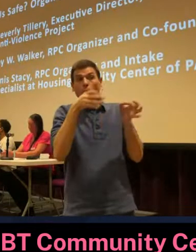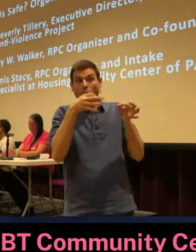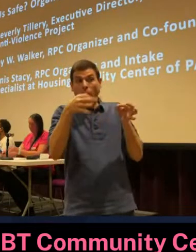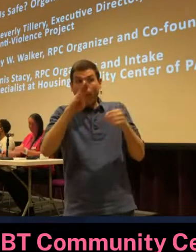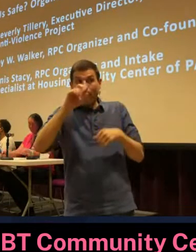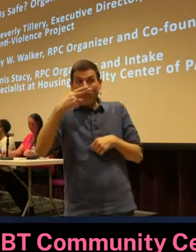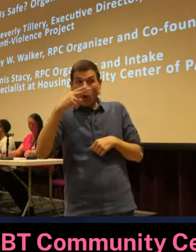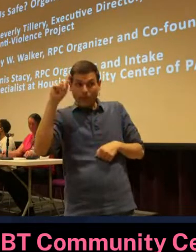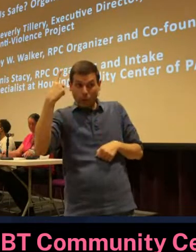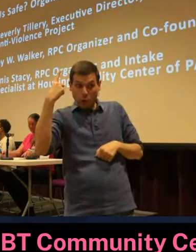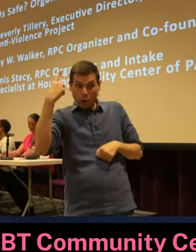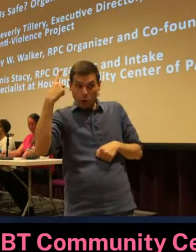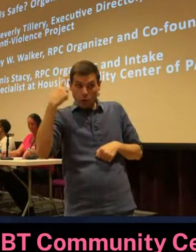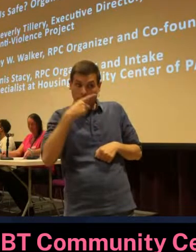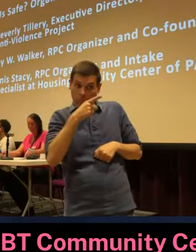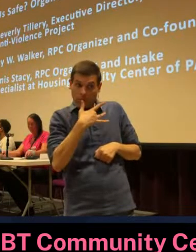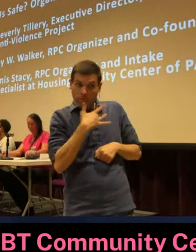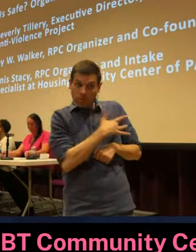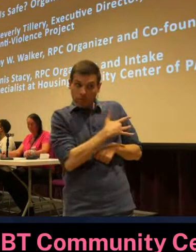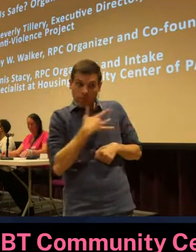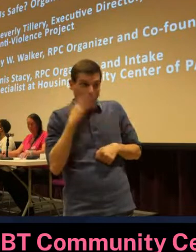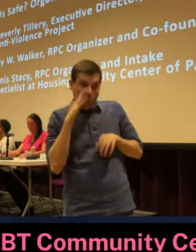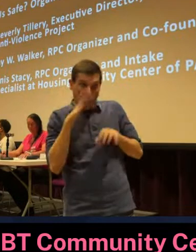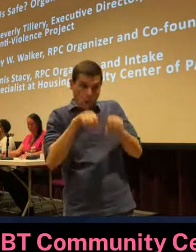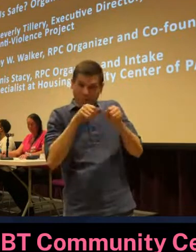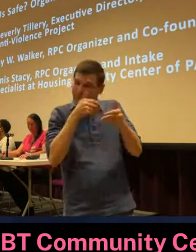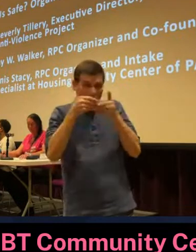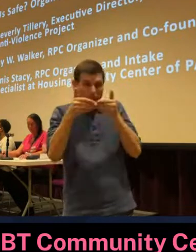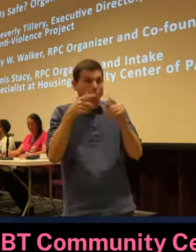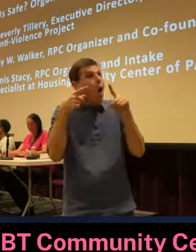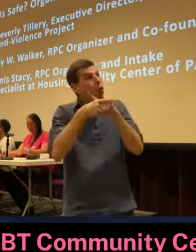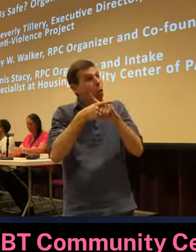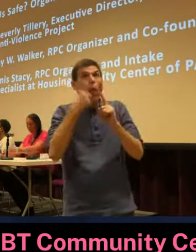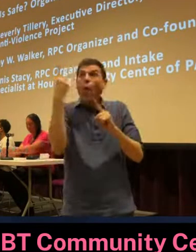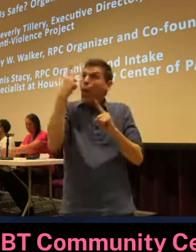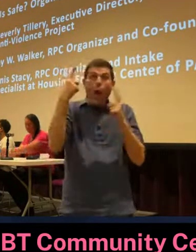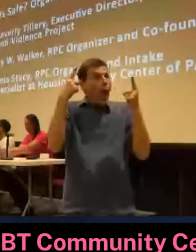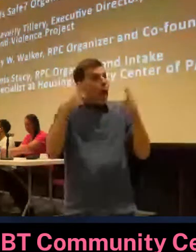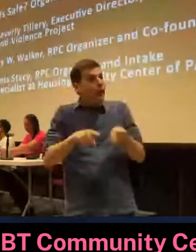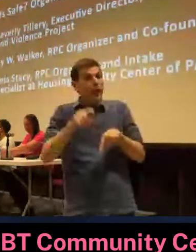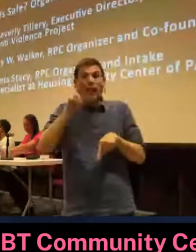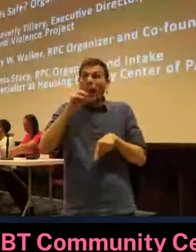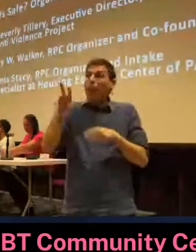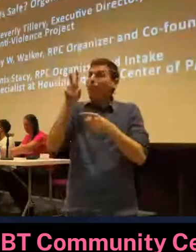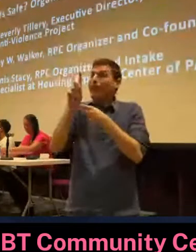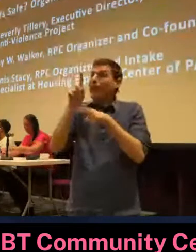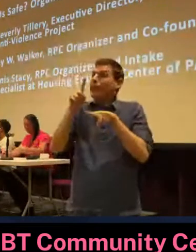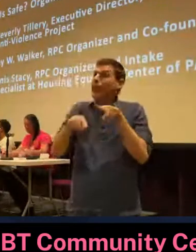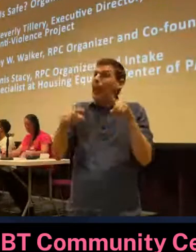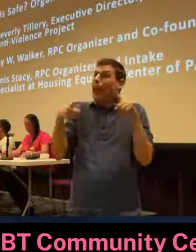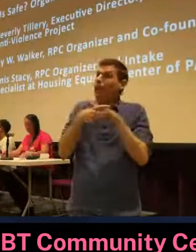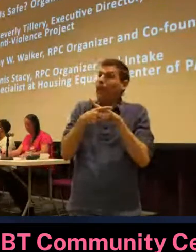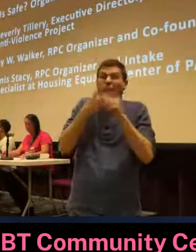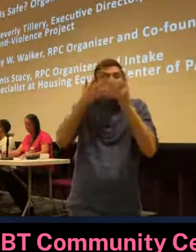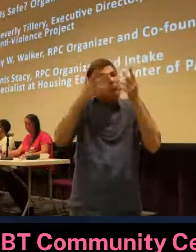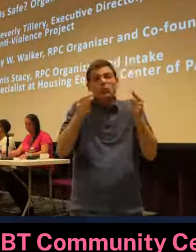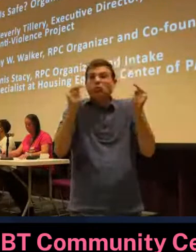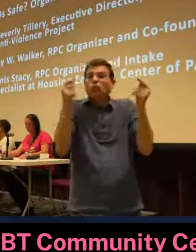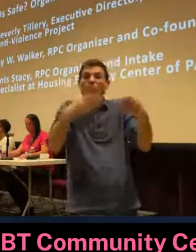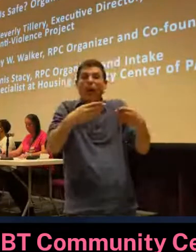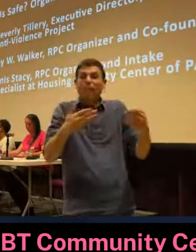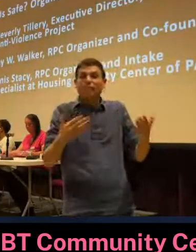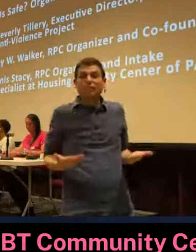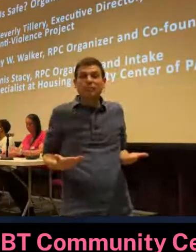1st. You are having this hearing regardless of whether or not the NYPD shows up. And we had